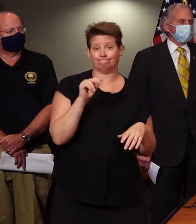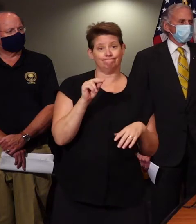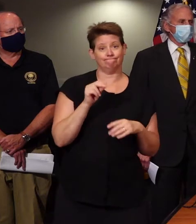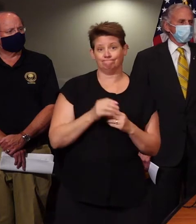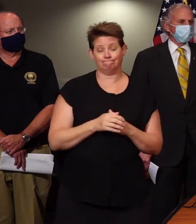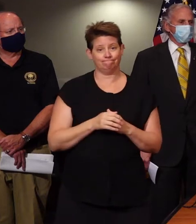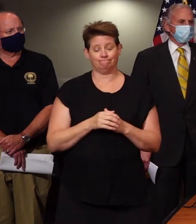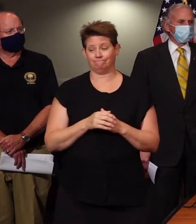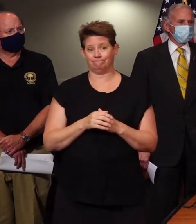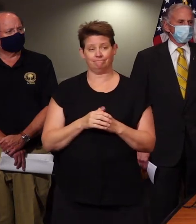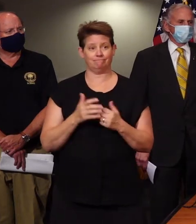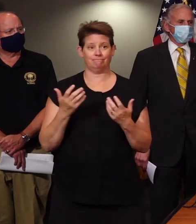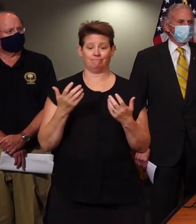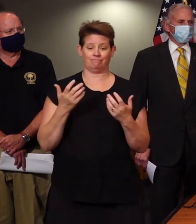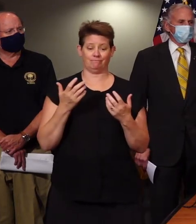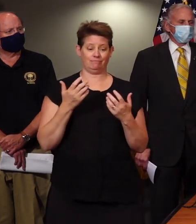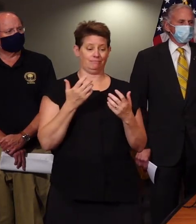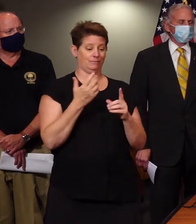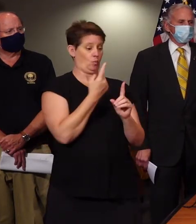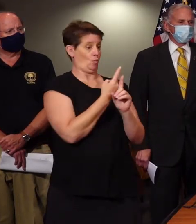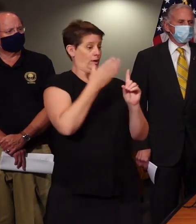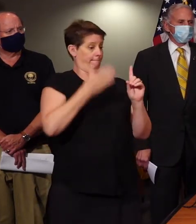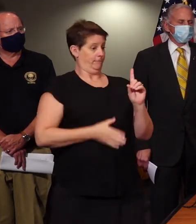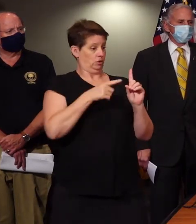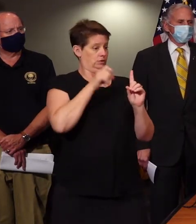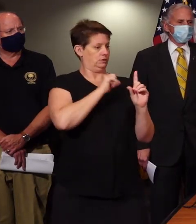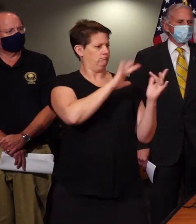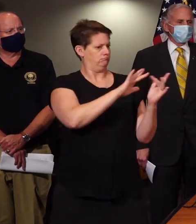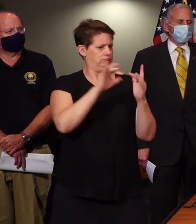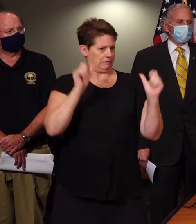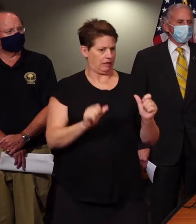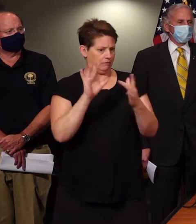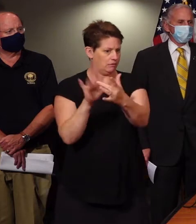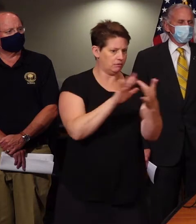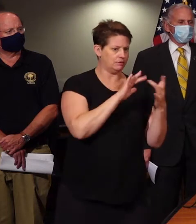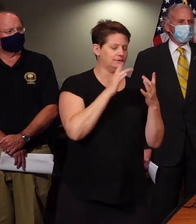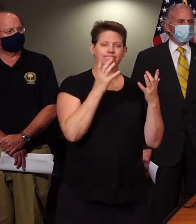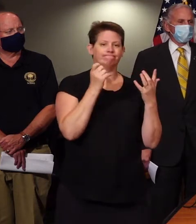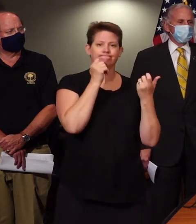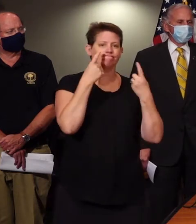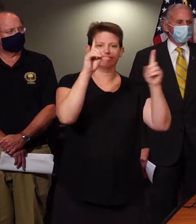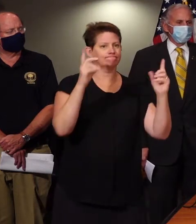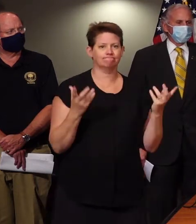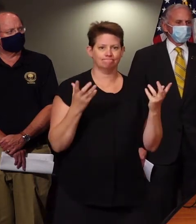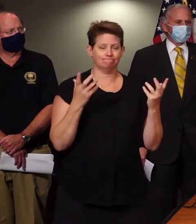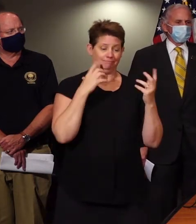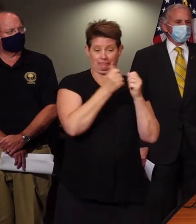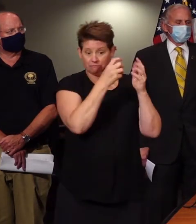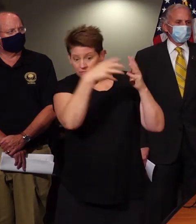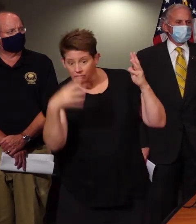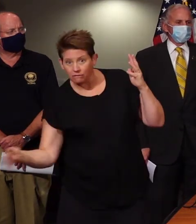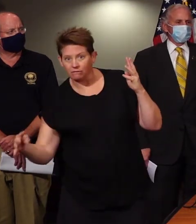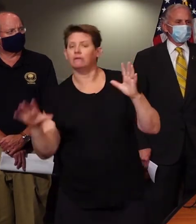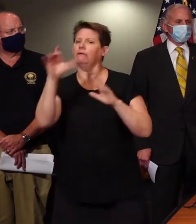contain cases around individual case reports. It's not very effective when, actually it